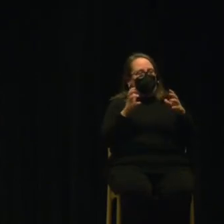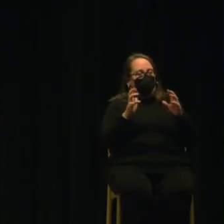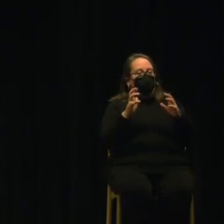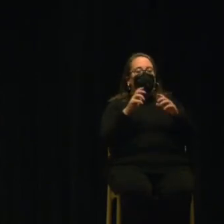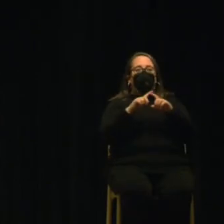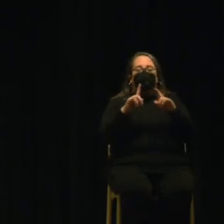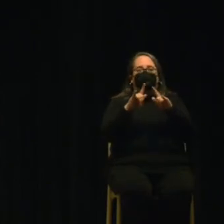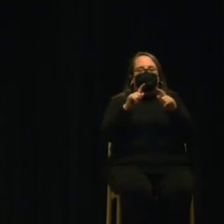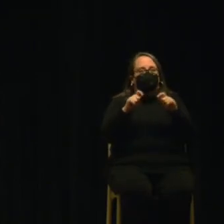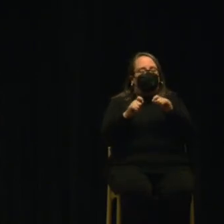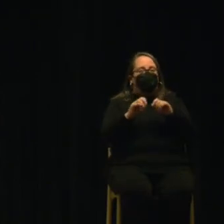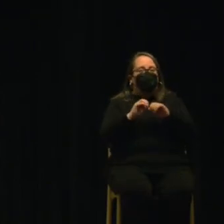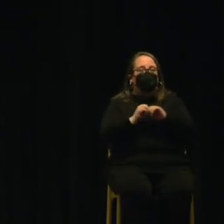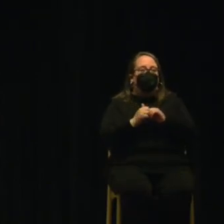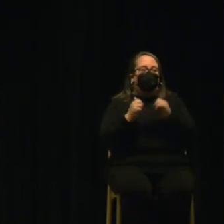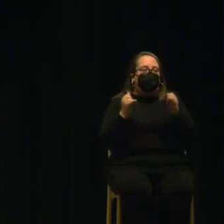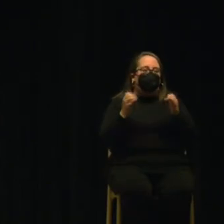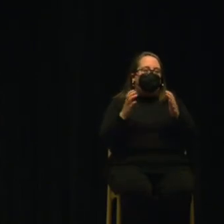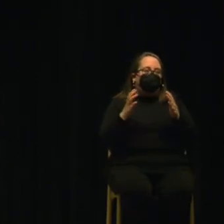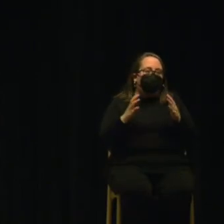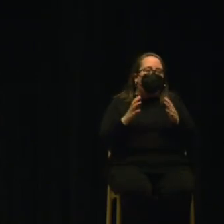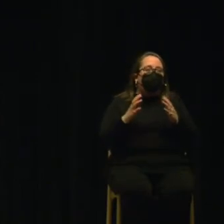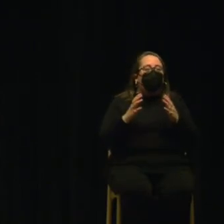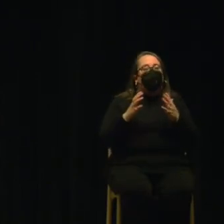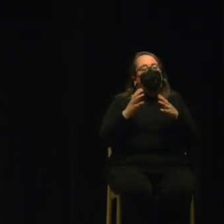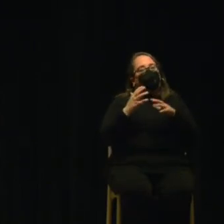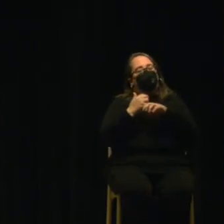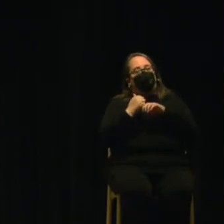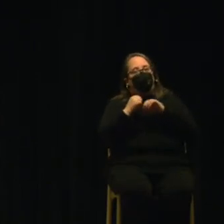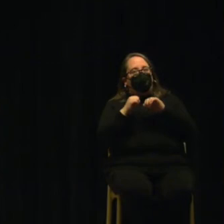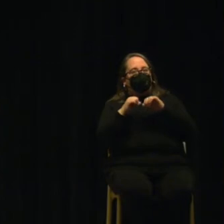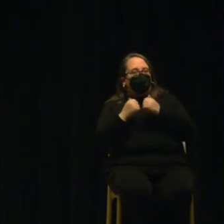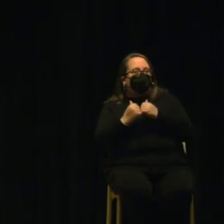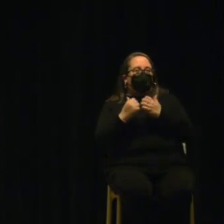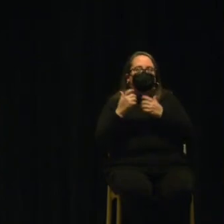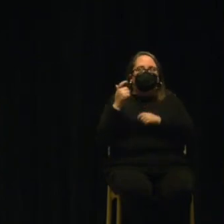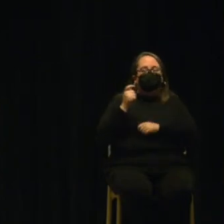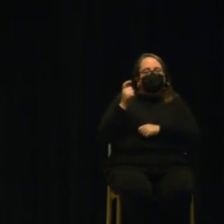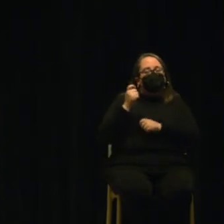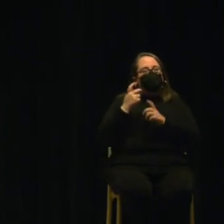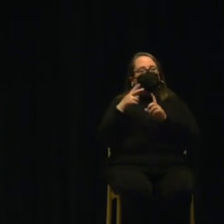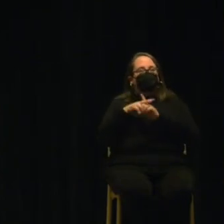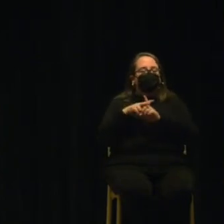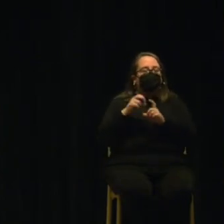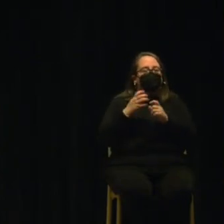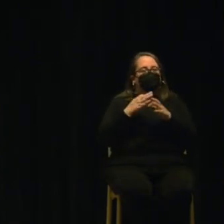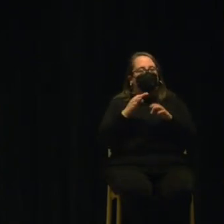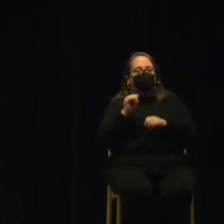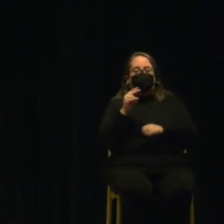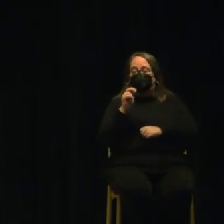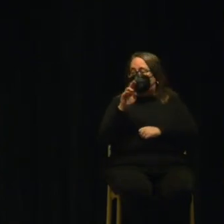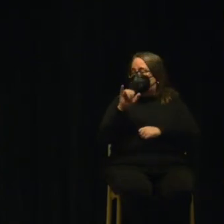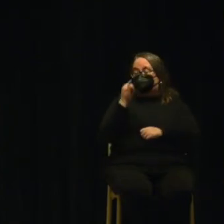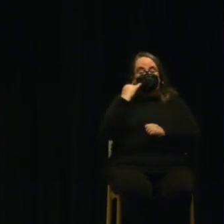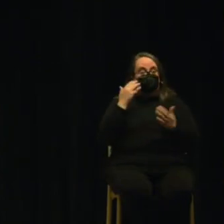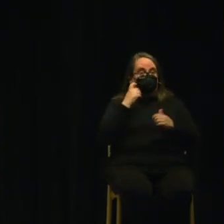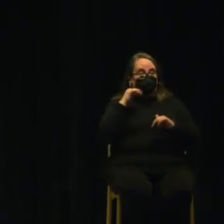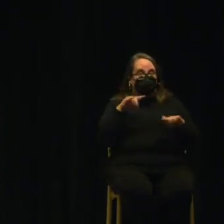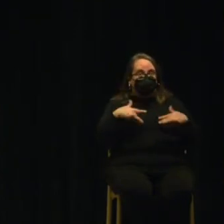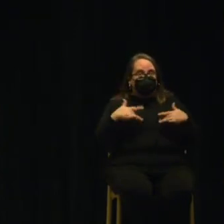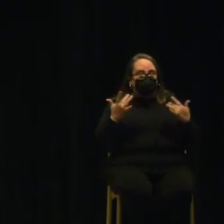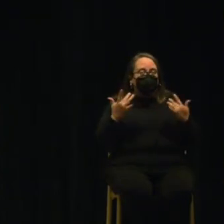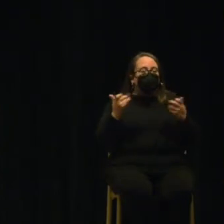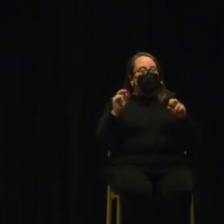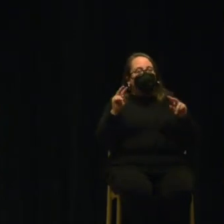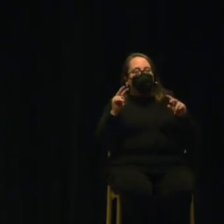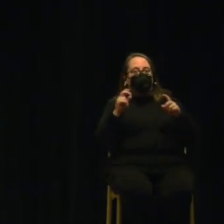also changed the way the players received agency and also free agency. So something, if you're here for this event and you're